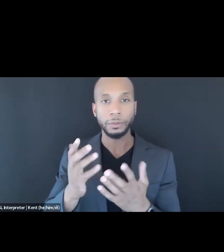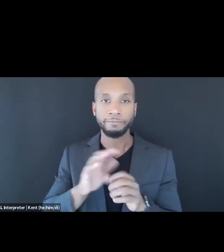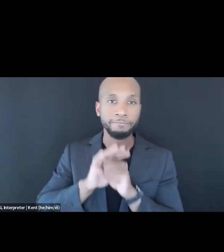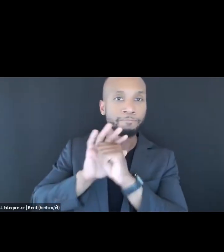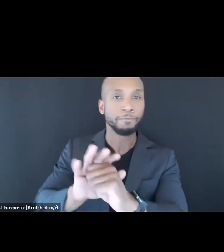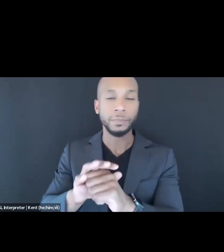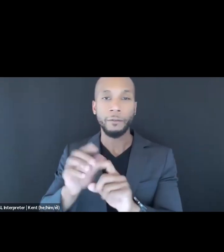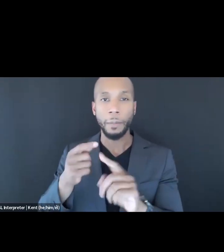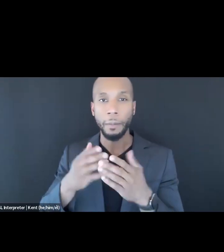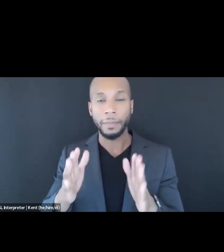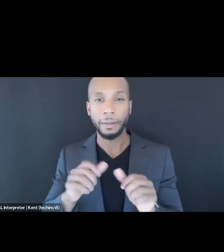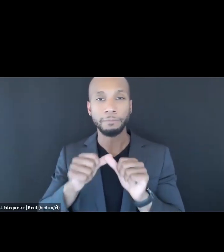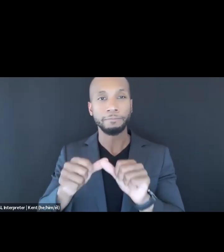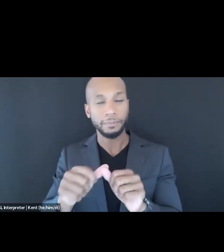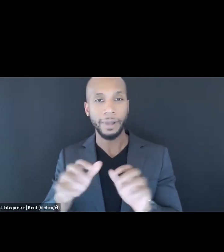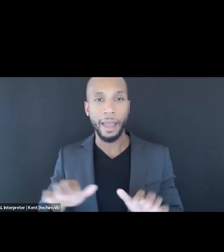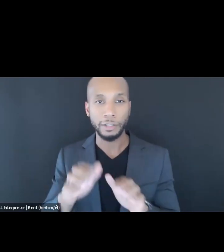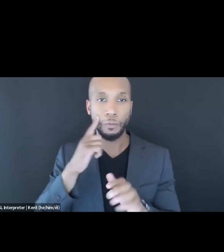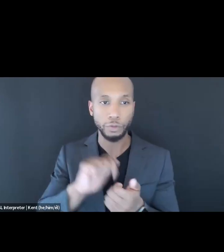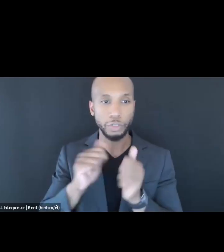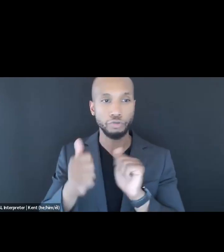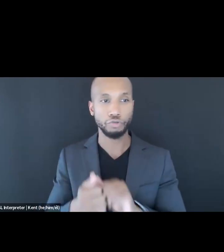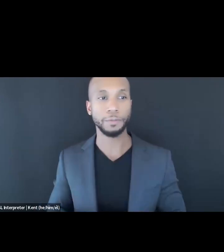and continue action for change.